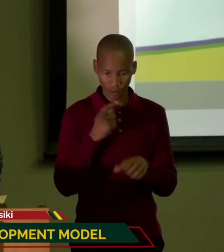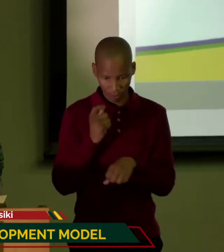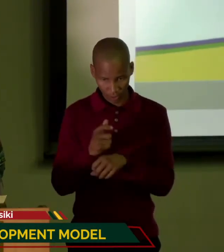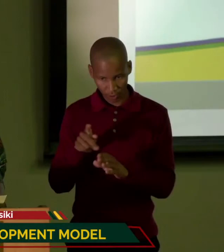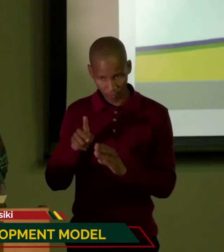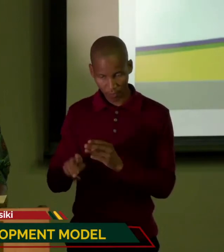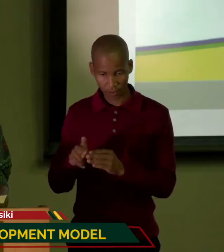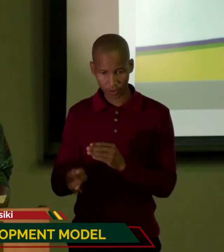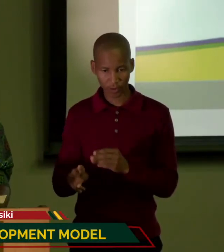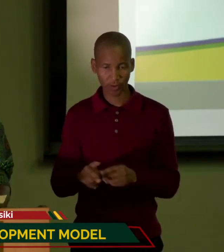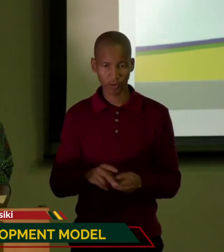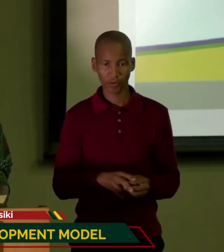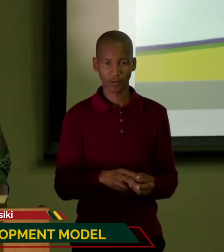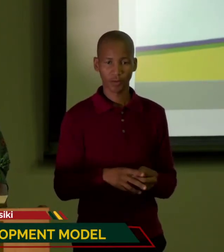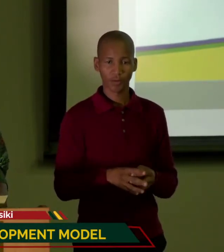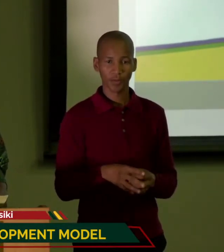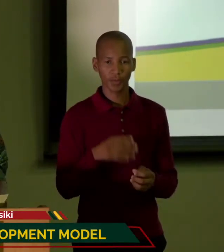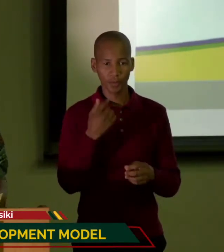uthenge nenyama ethipi